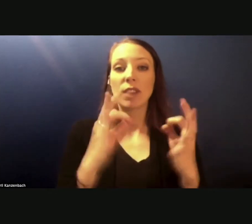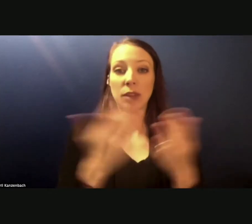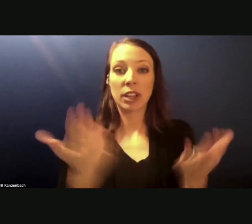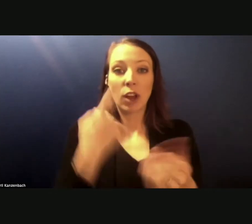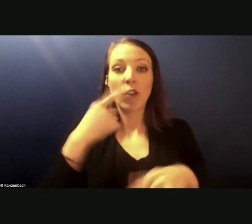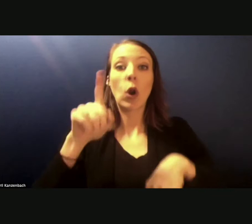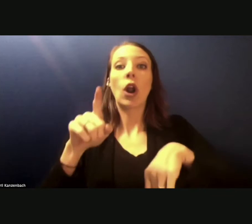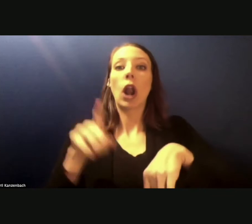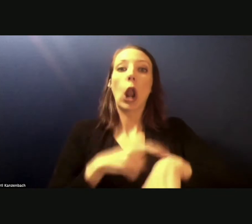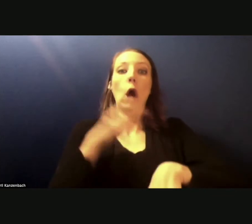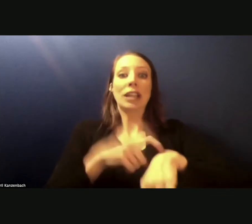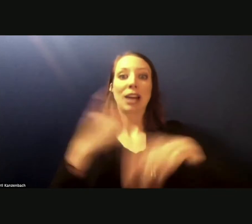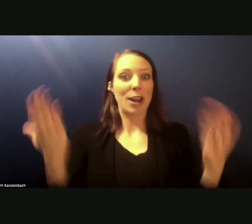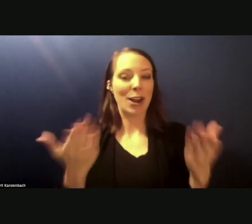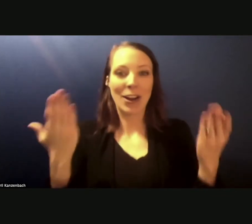long time.